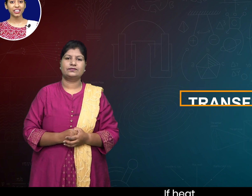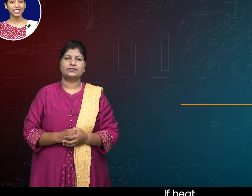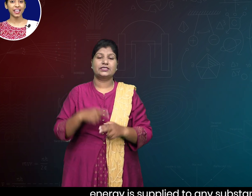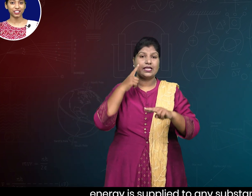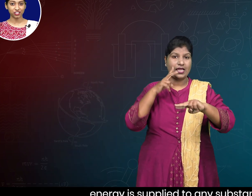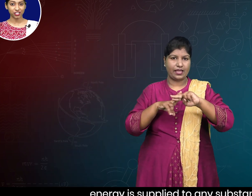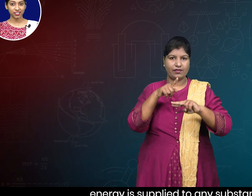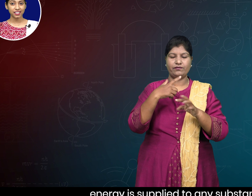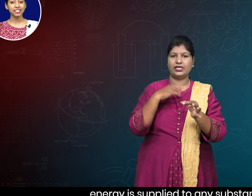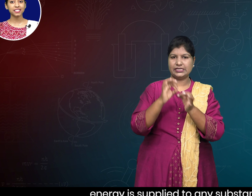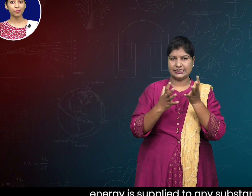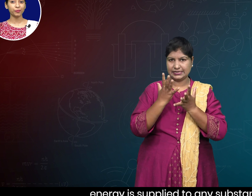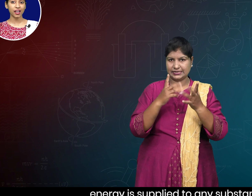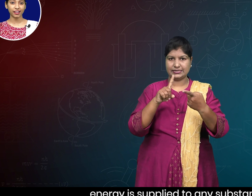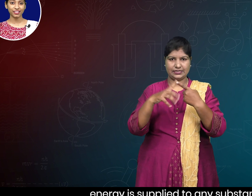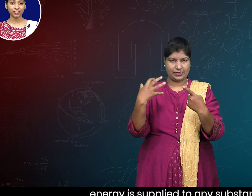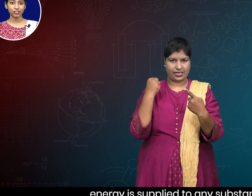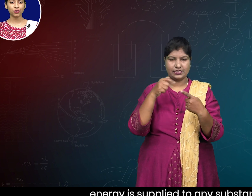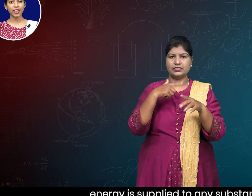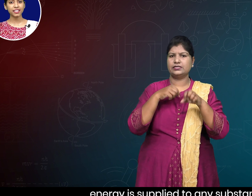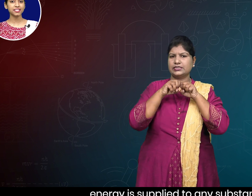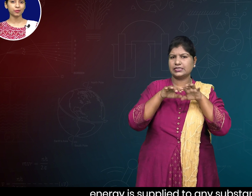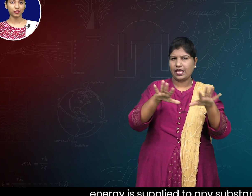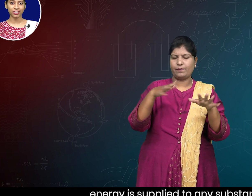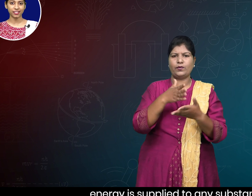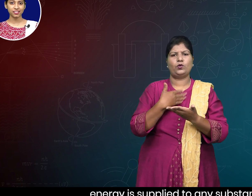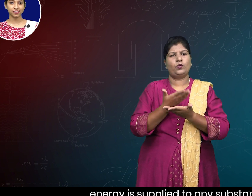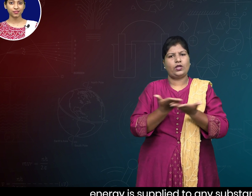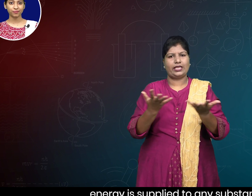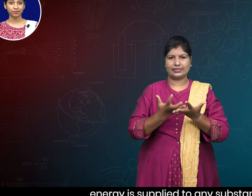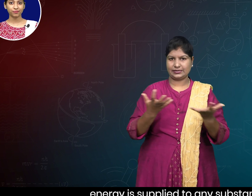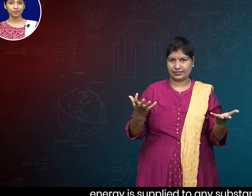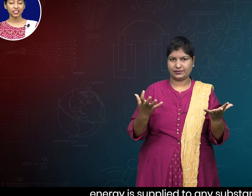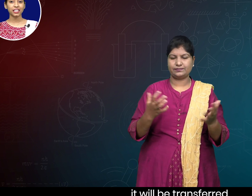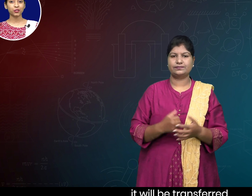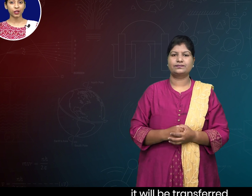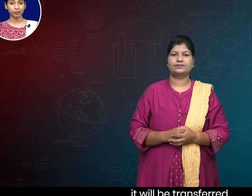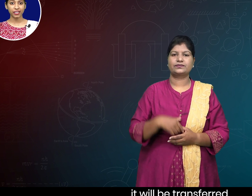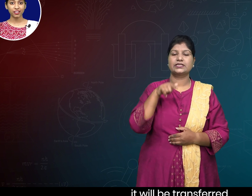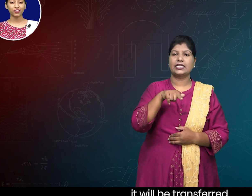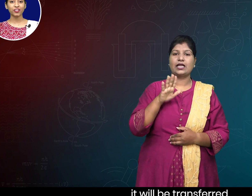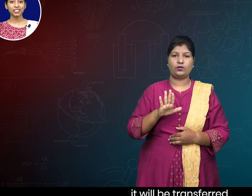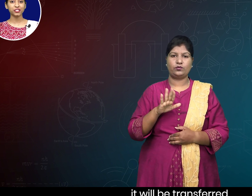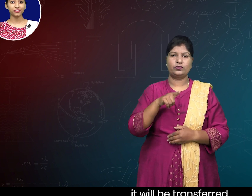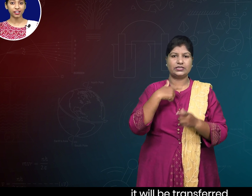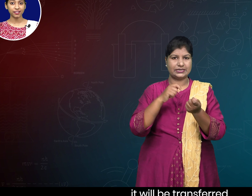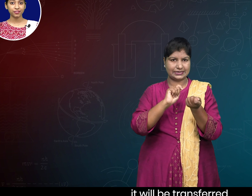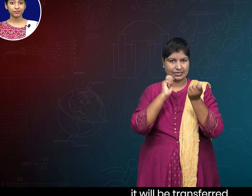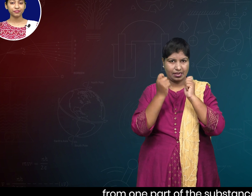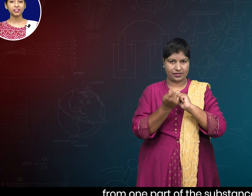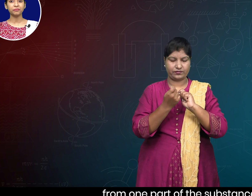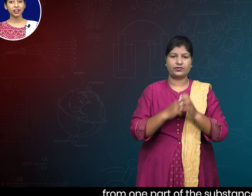If heat energy is supplied to any substance, it will be